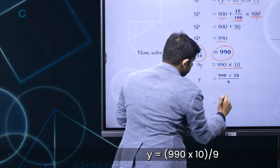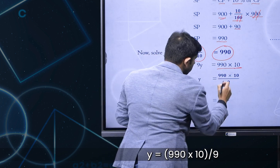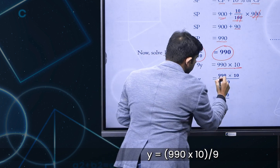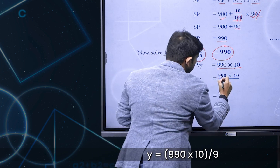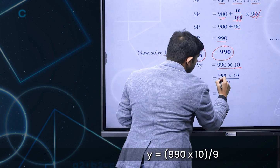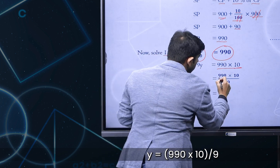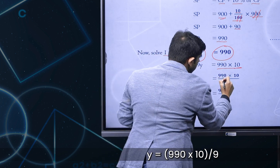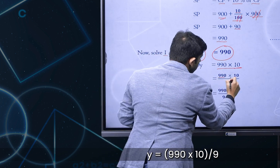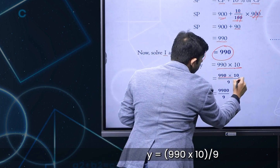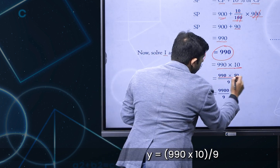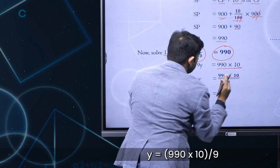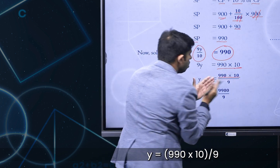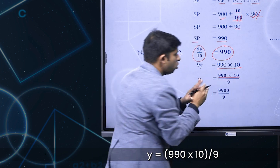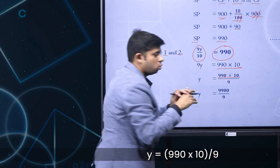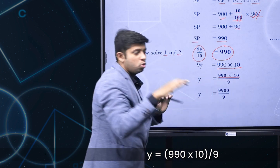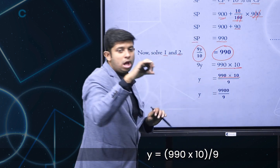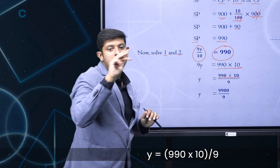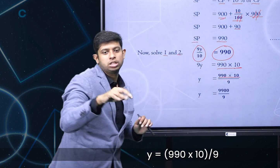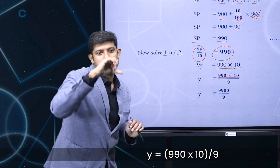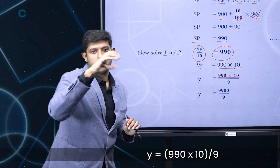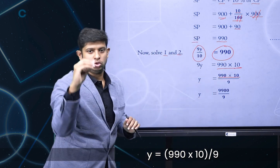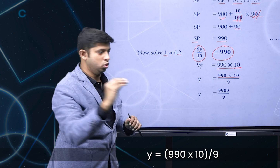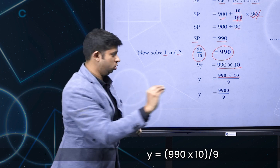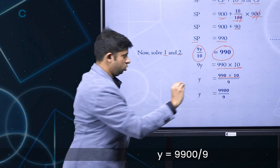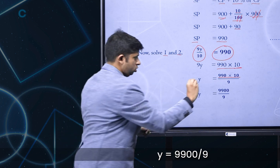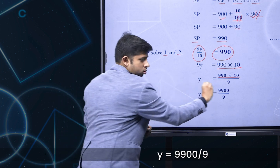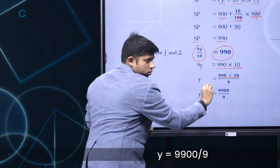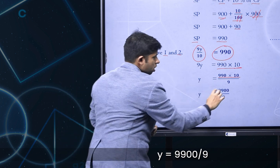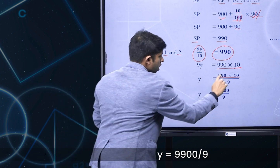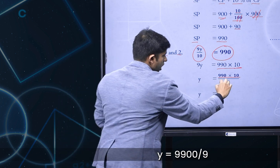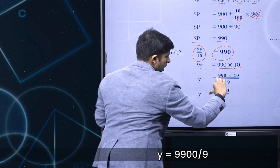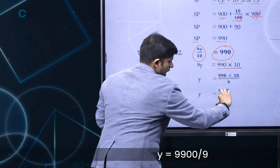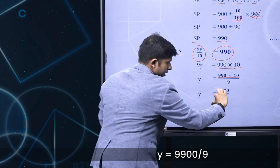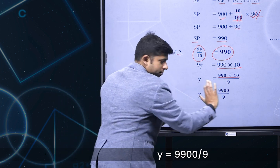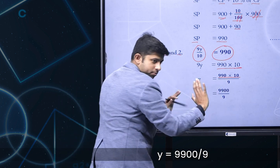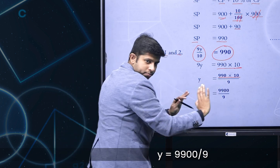990 into 10 by 9. Y equals to 9900 by 9.